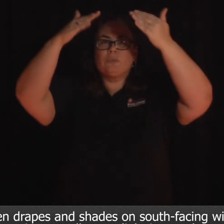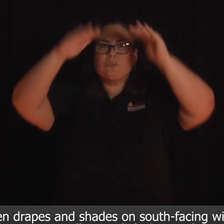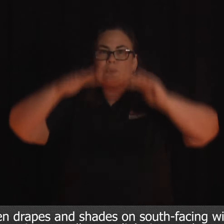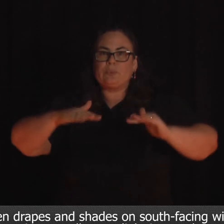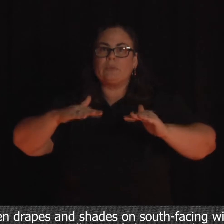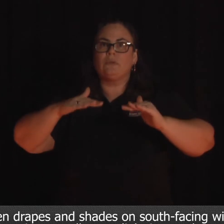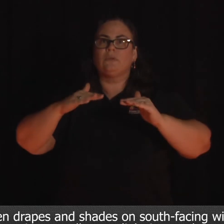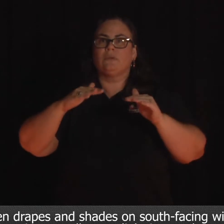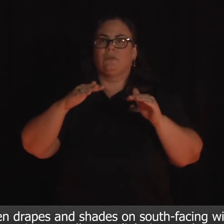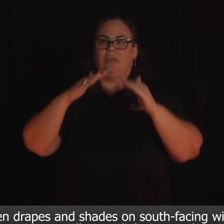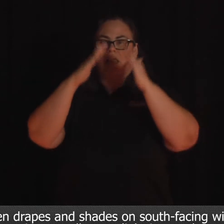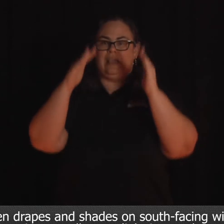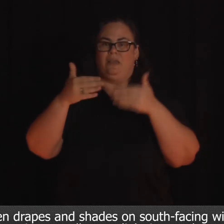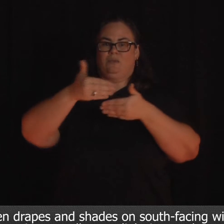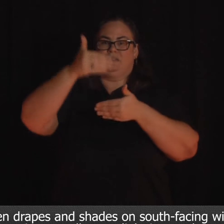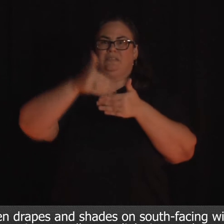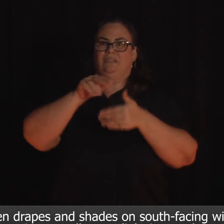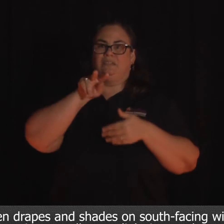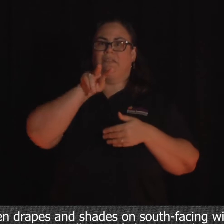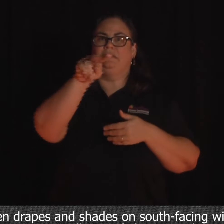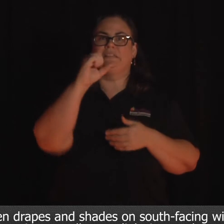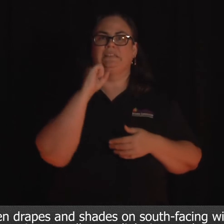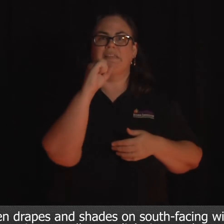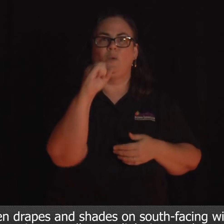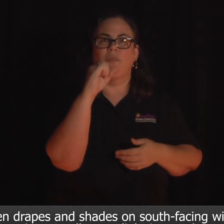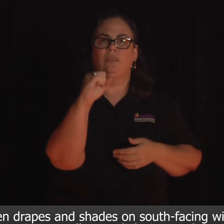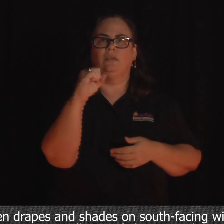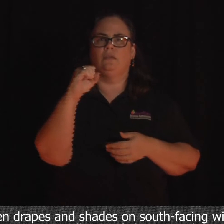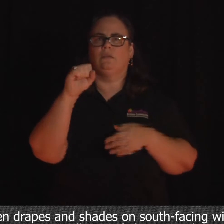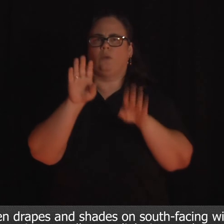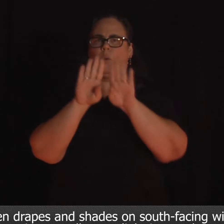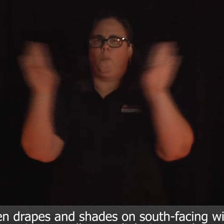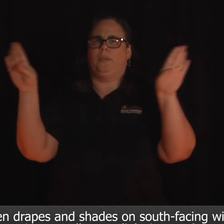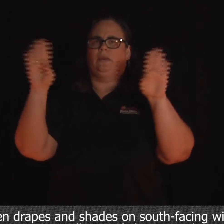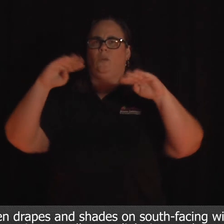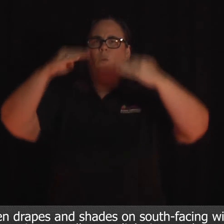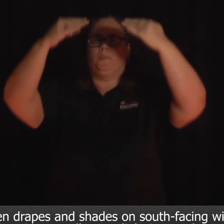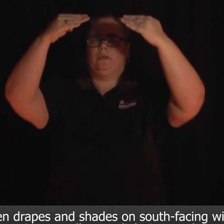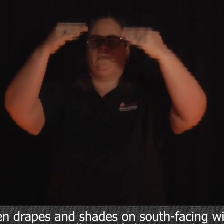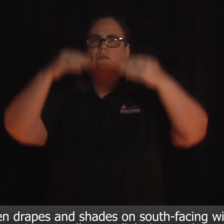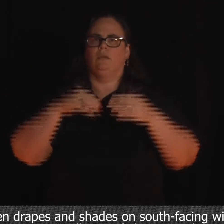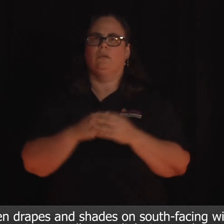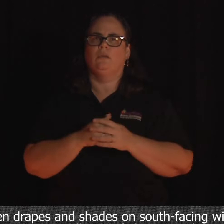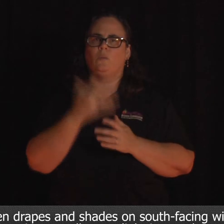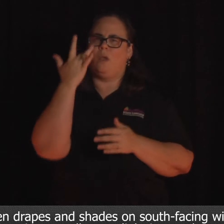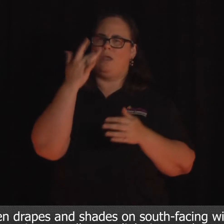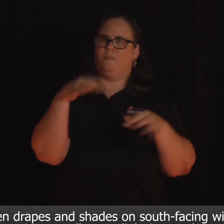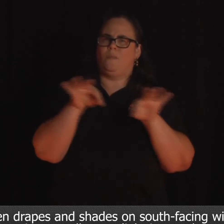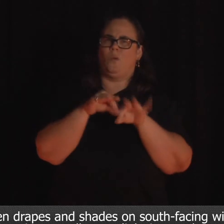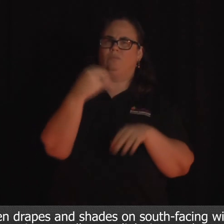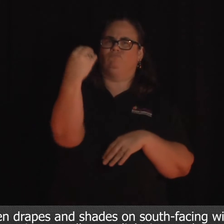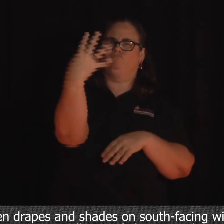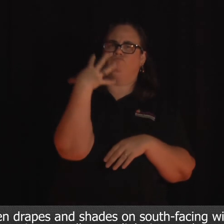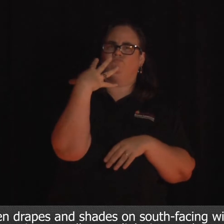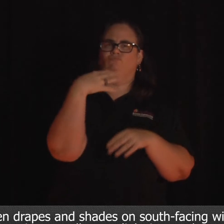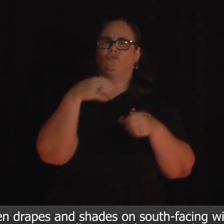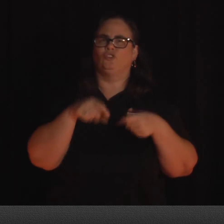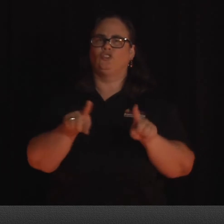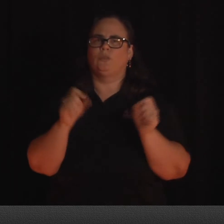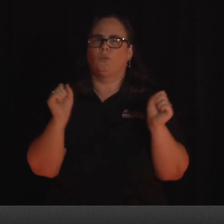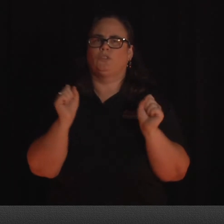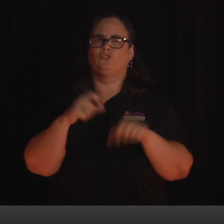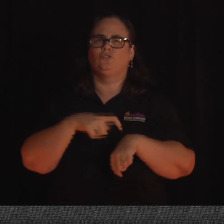Open drapes and shades on south-facing windows during the day in the winter to allow sunlight in your home.